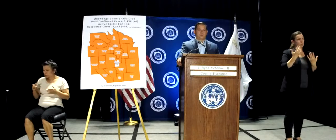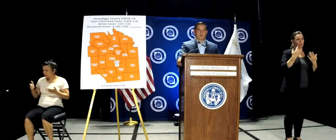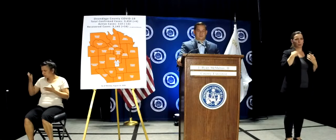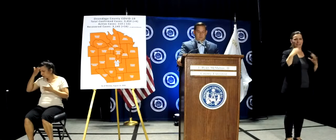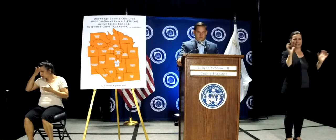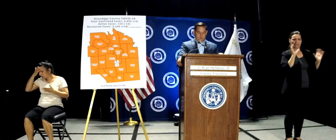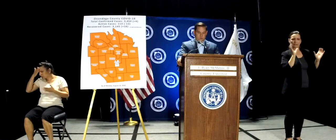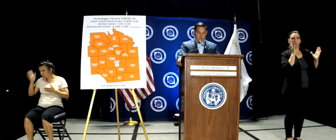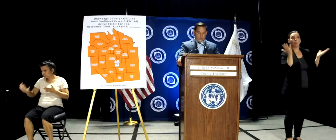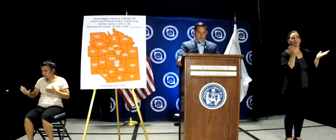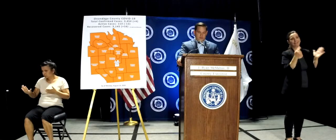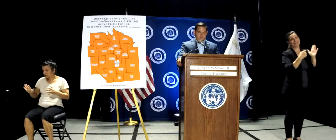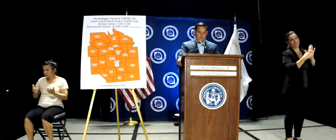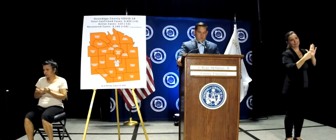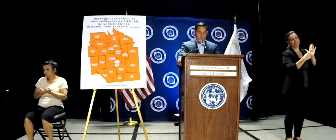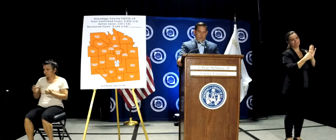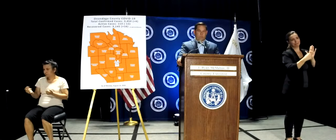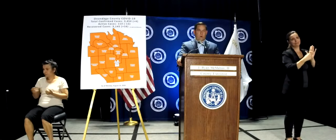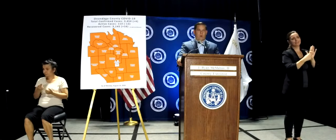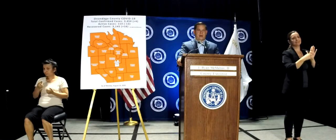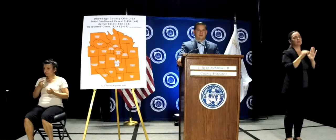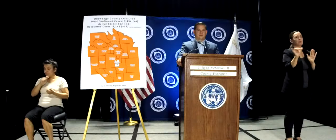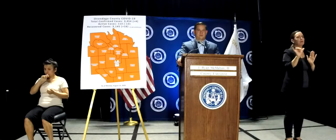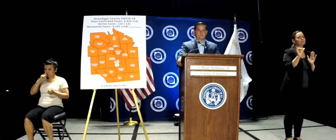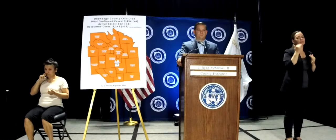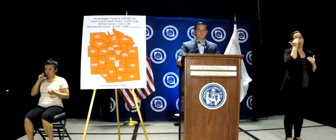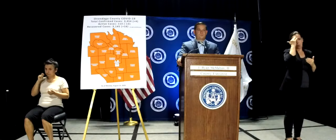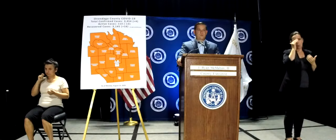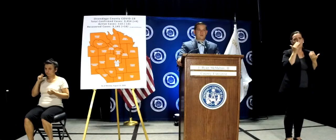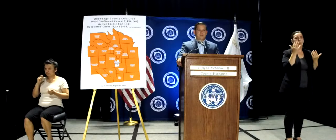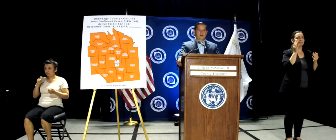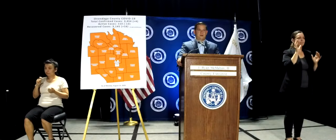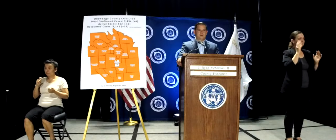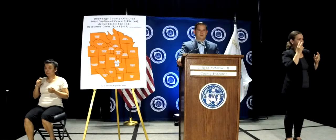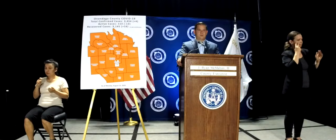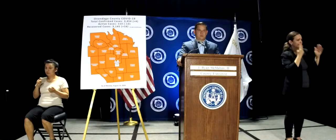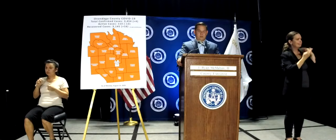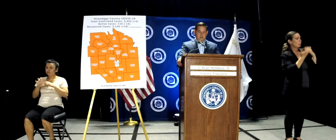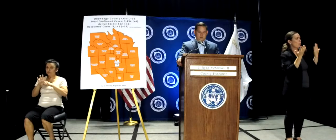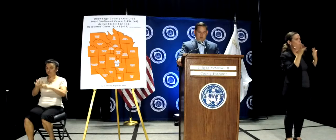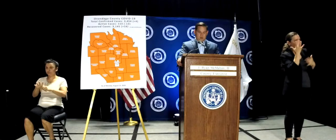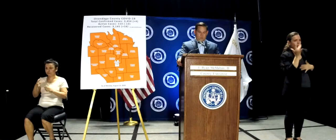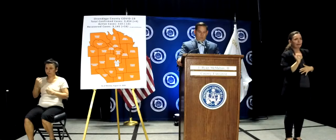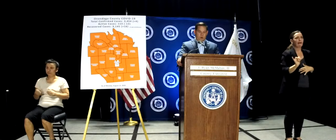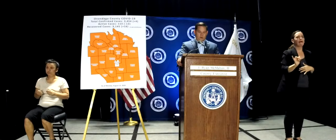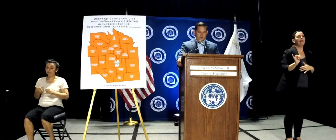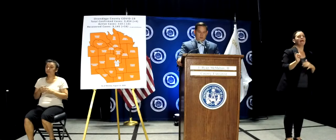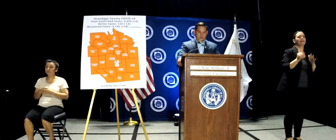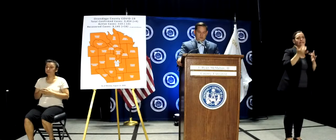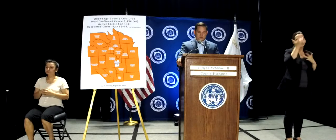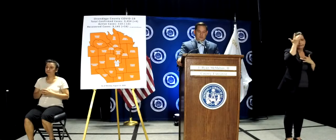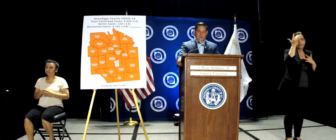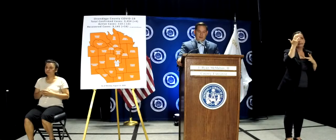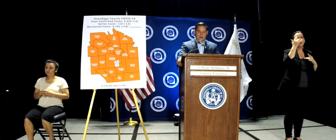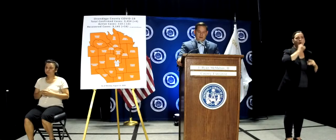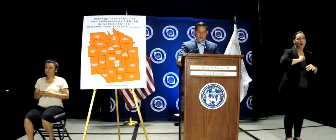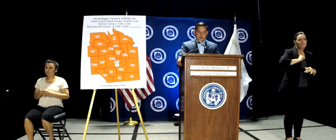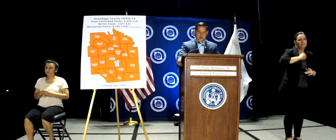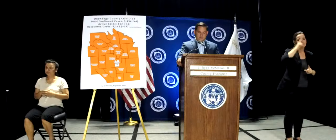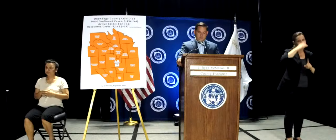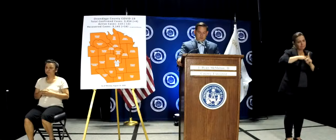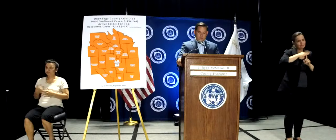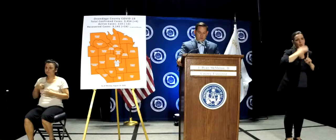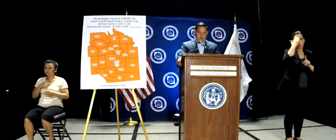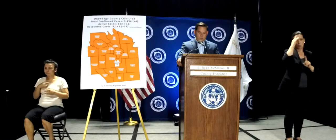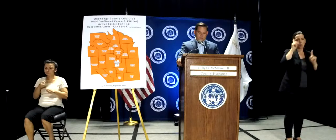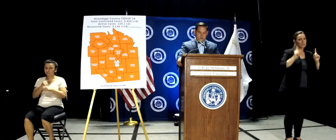We're looking at some other ways of being more proactive, and certainly we'll partner with our districts on that